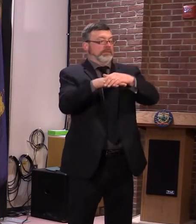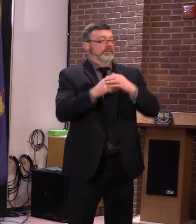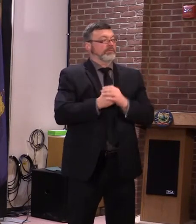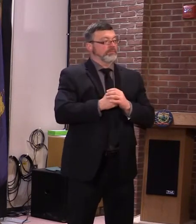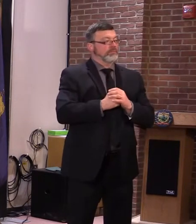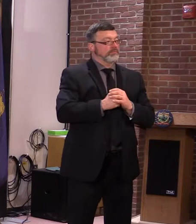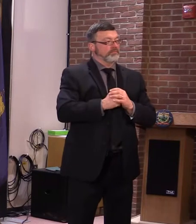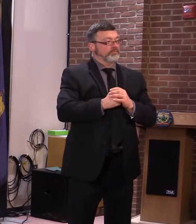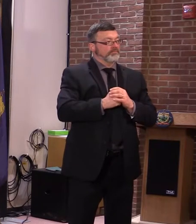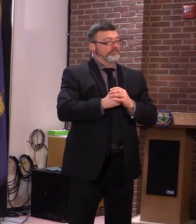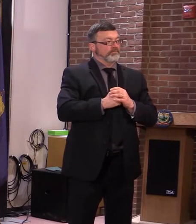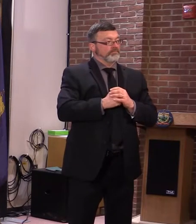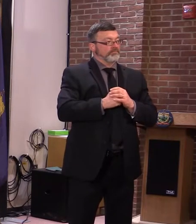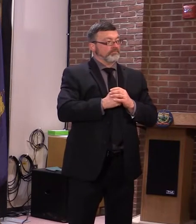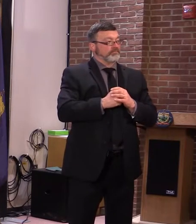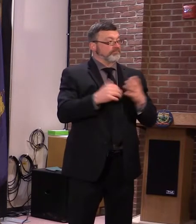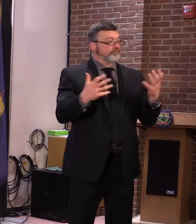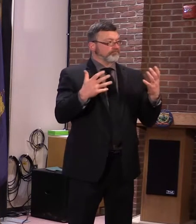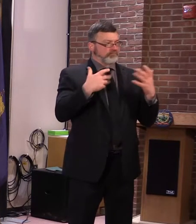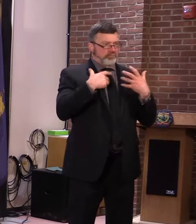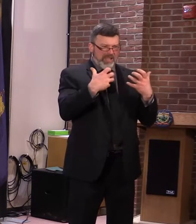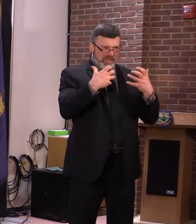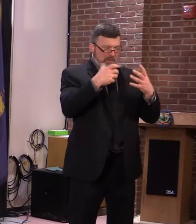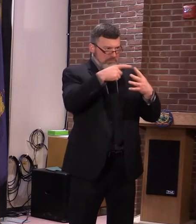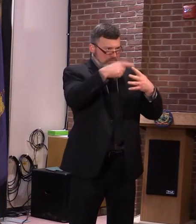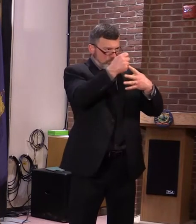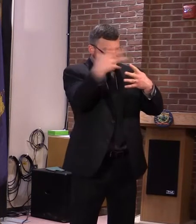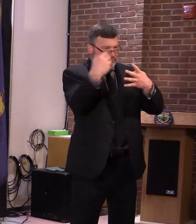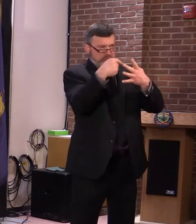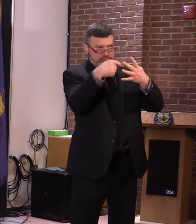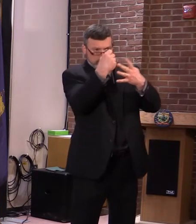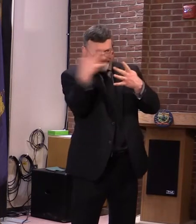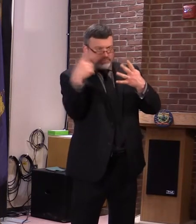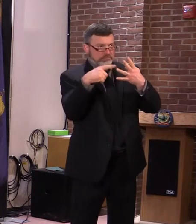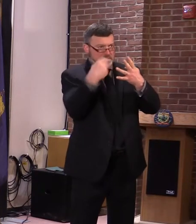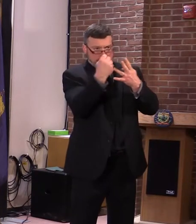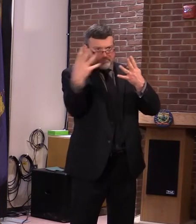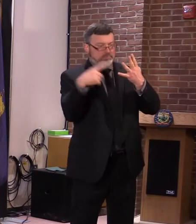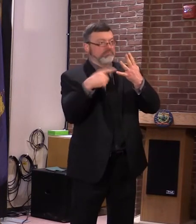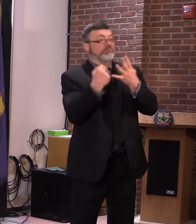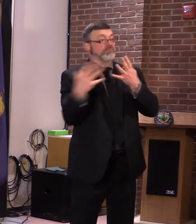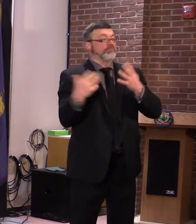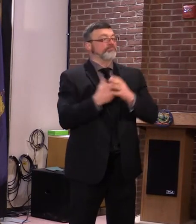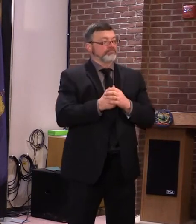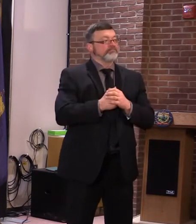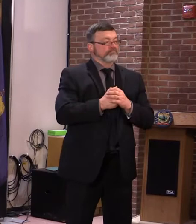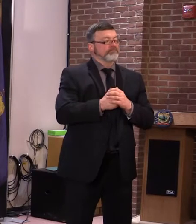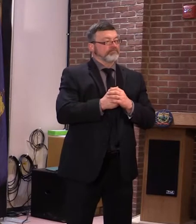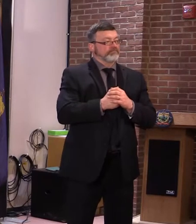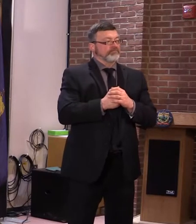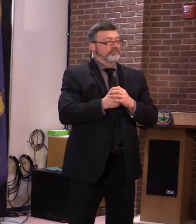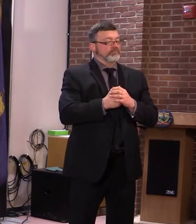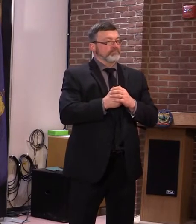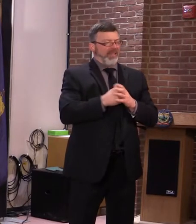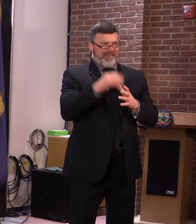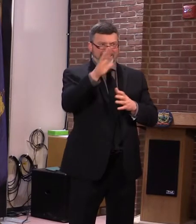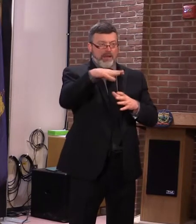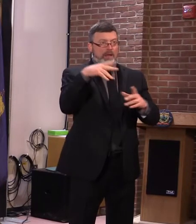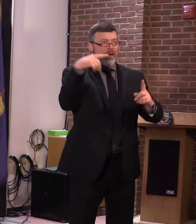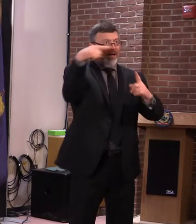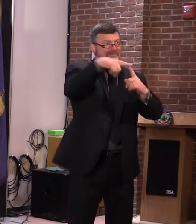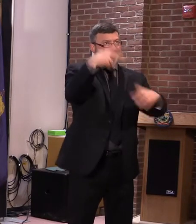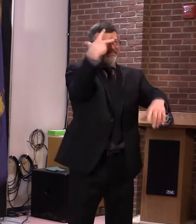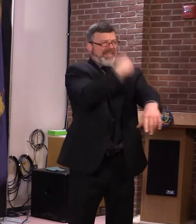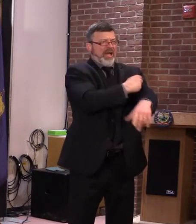of these areas based on the stage that we're currently at. First, and most importantly, we continue